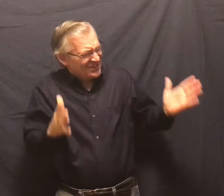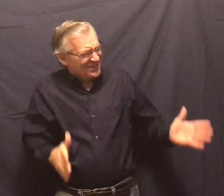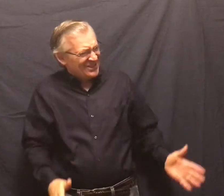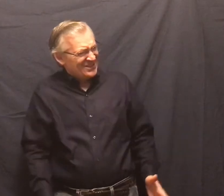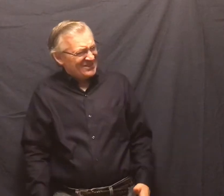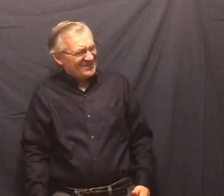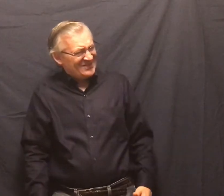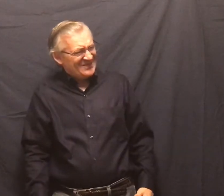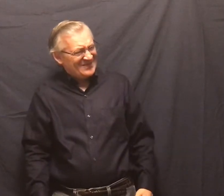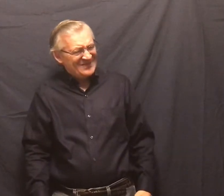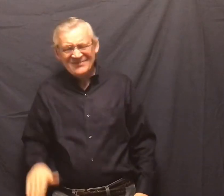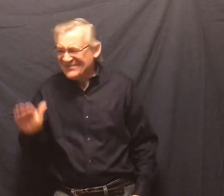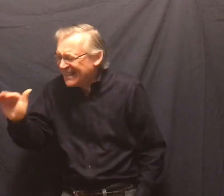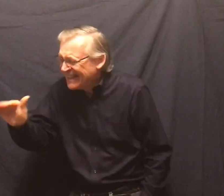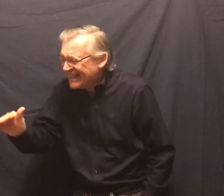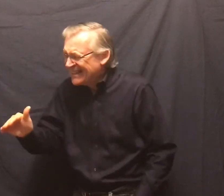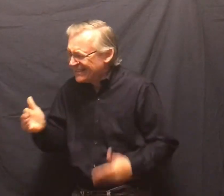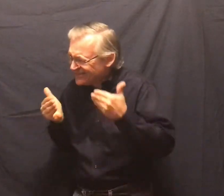"Go on, tell again, George."